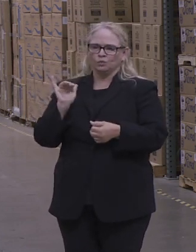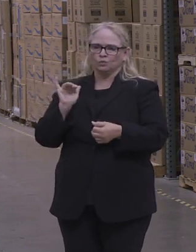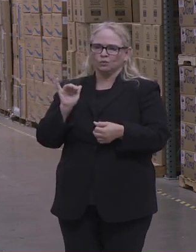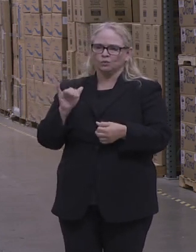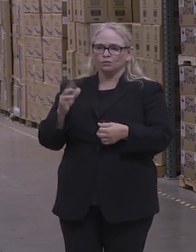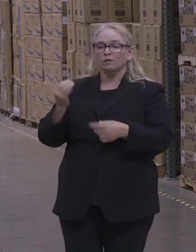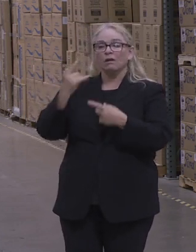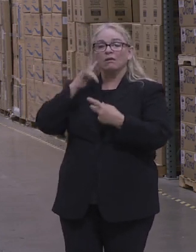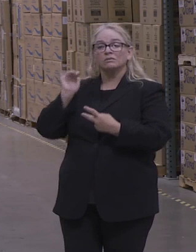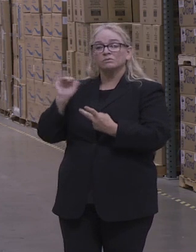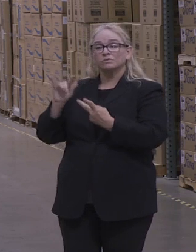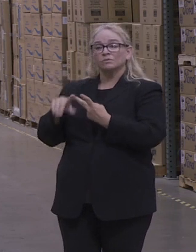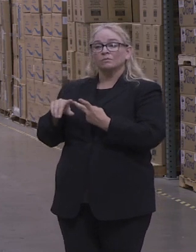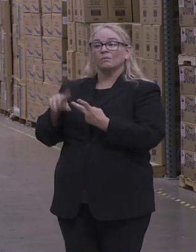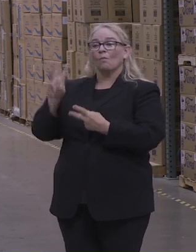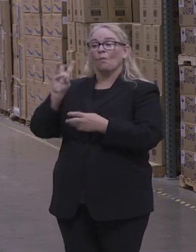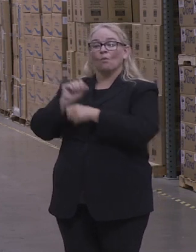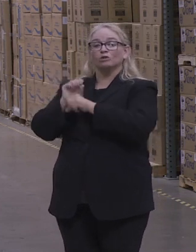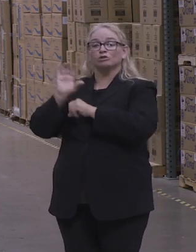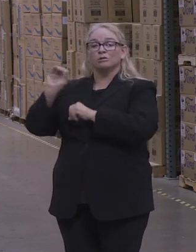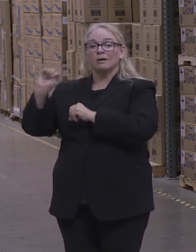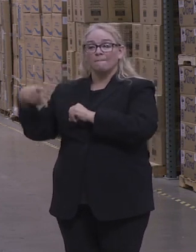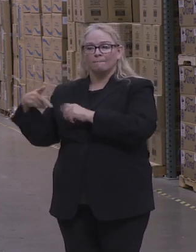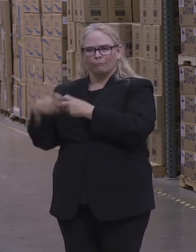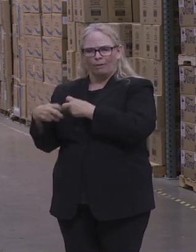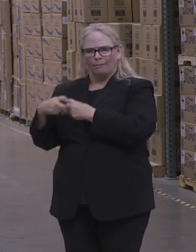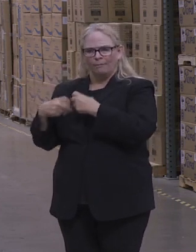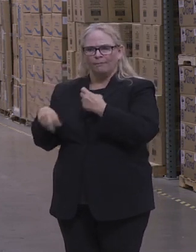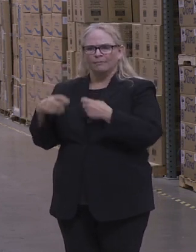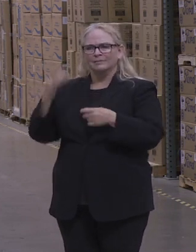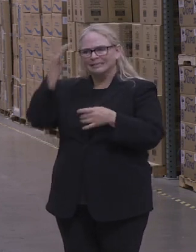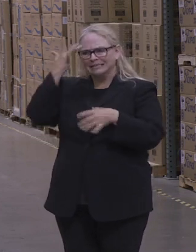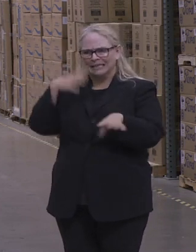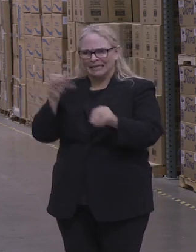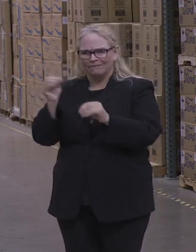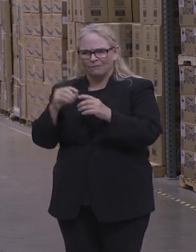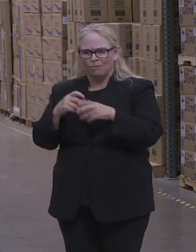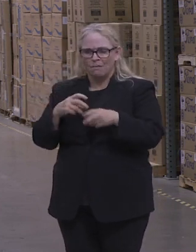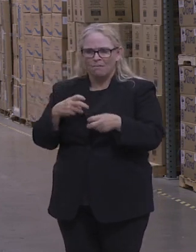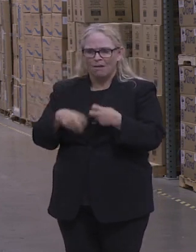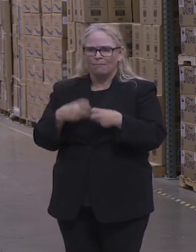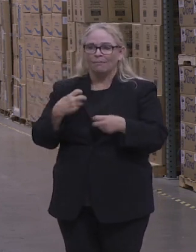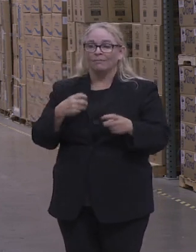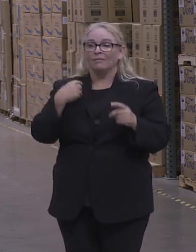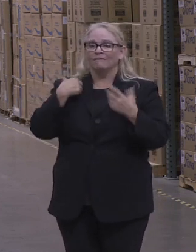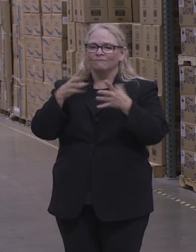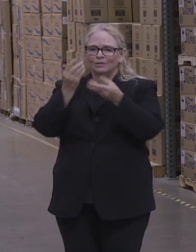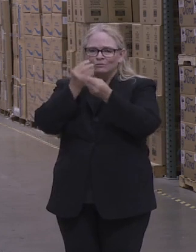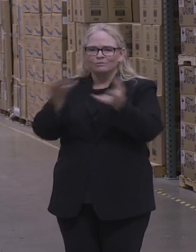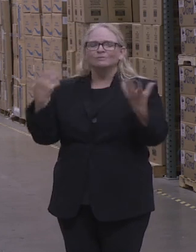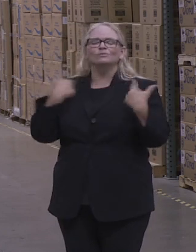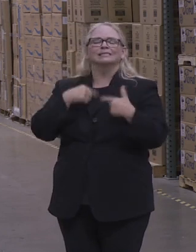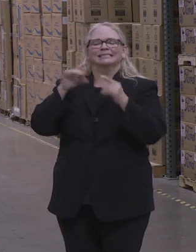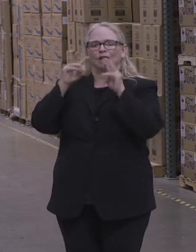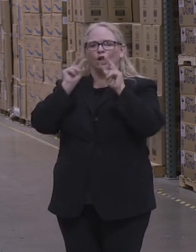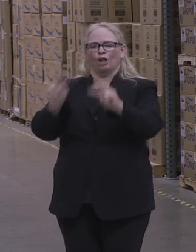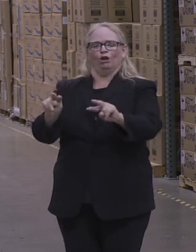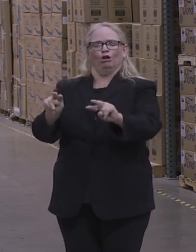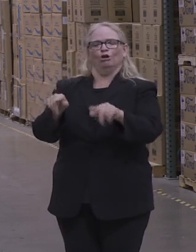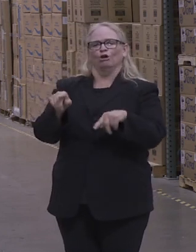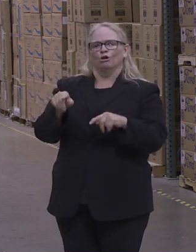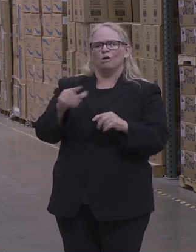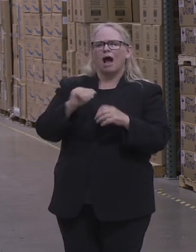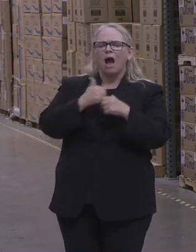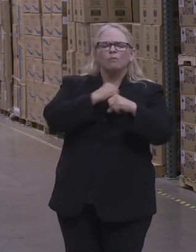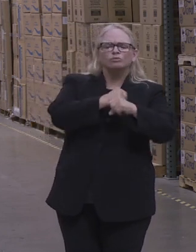comp. We're looking at issues of sick leave. As I said, as I previewed a moment, looking at essential workers and how we protect